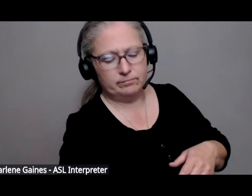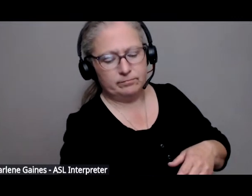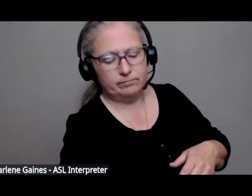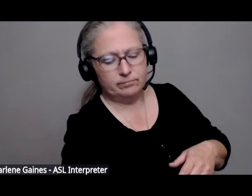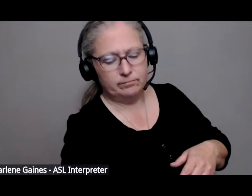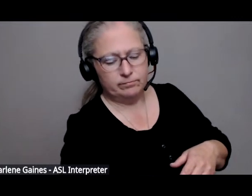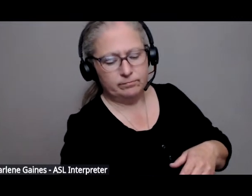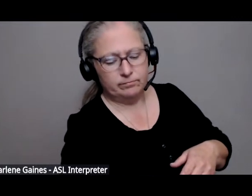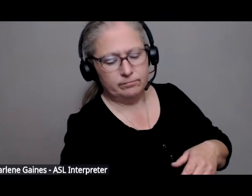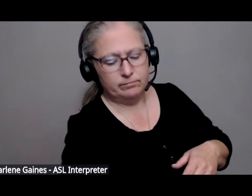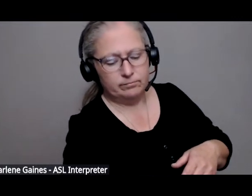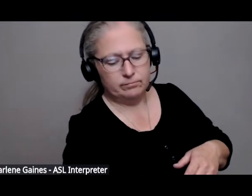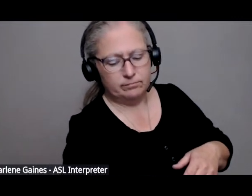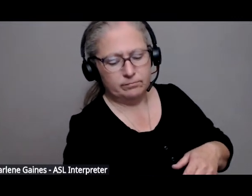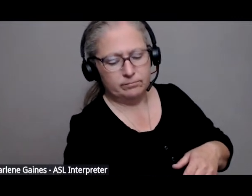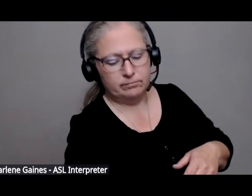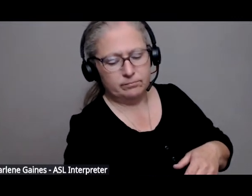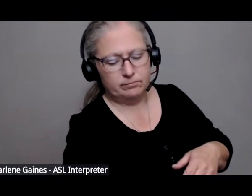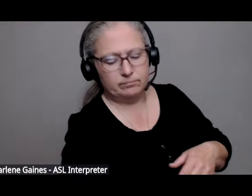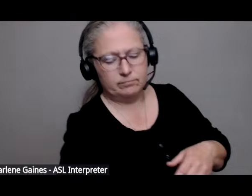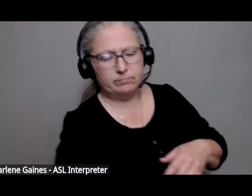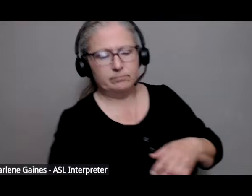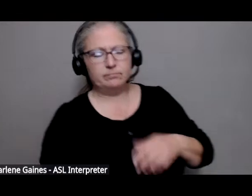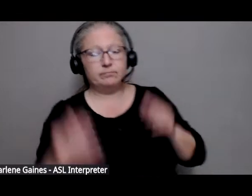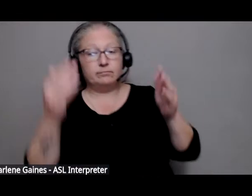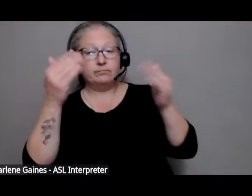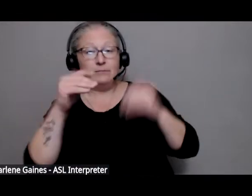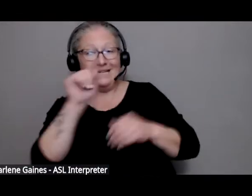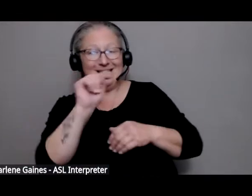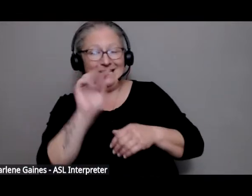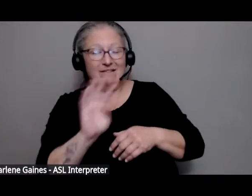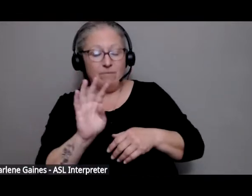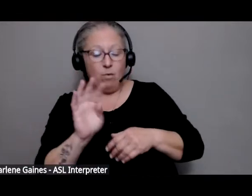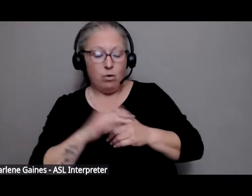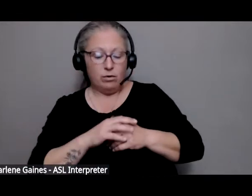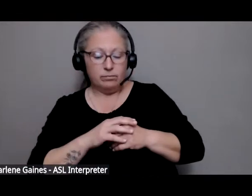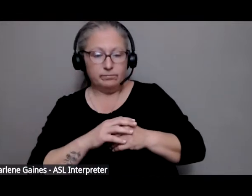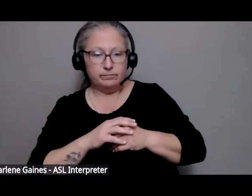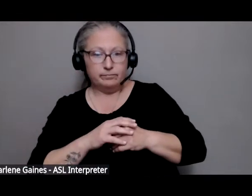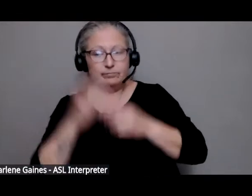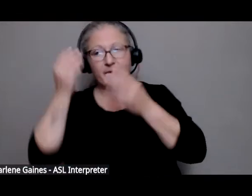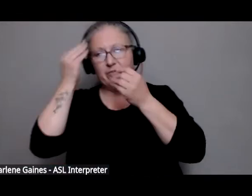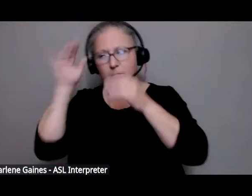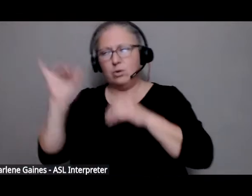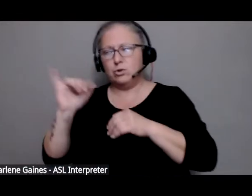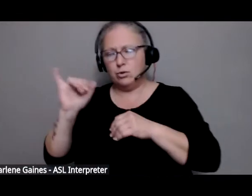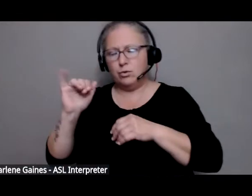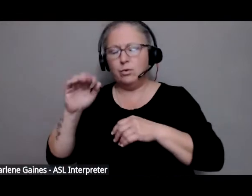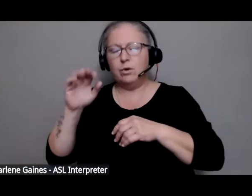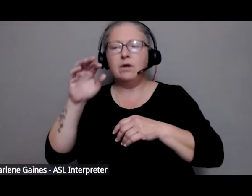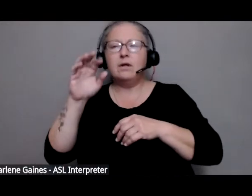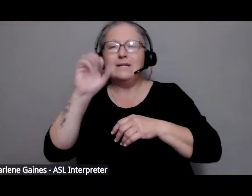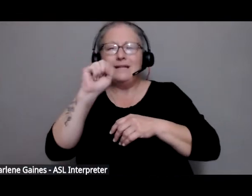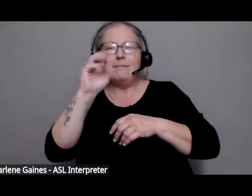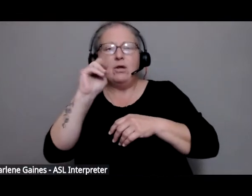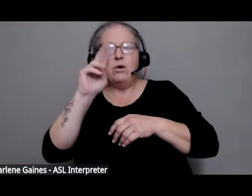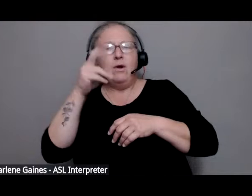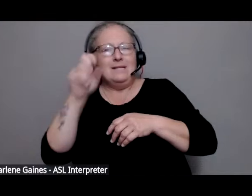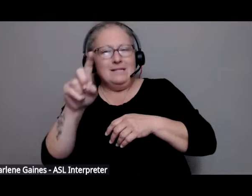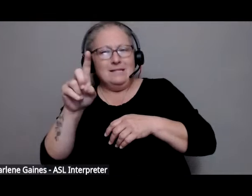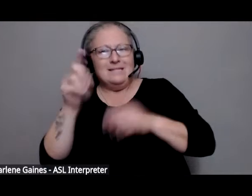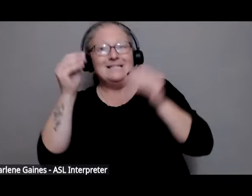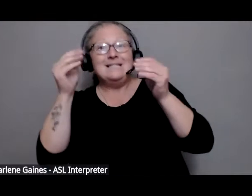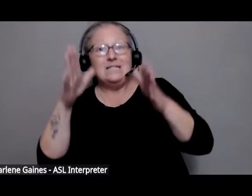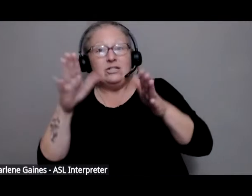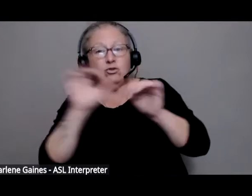the T4. This is the, for information as well, this is the San Mateo Union High School District's